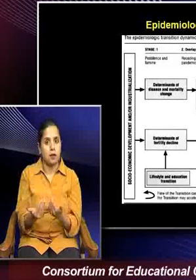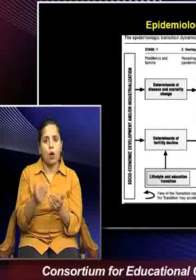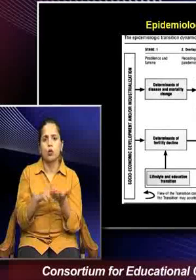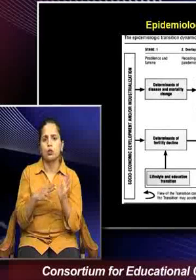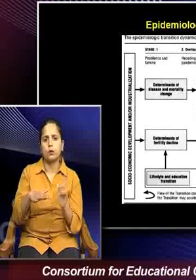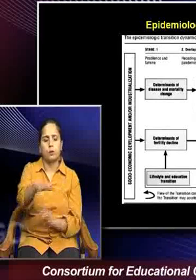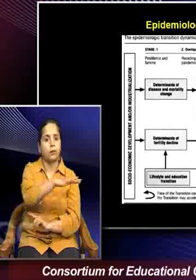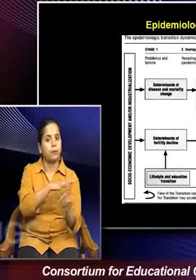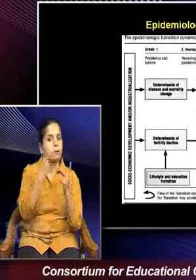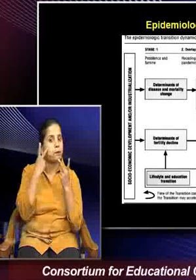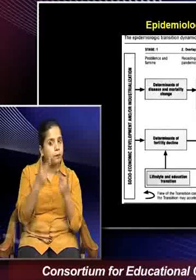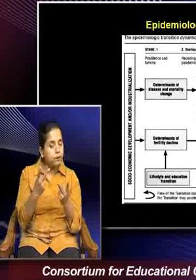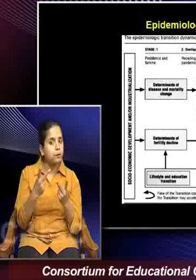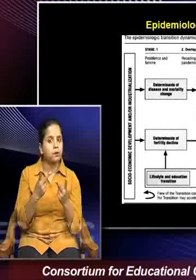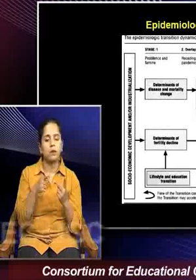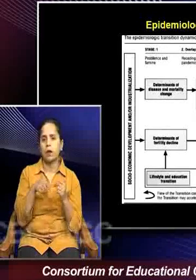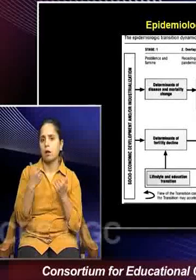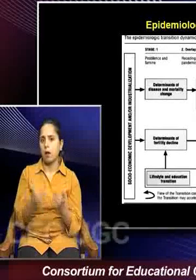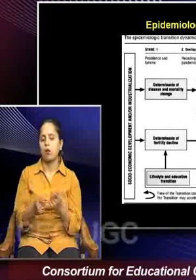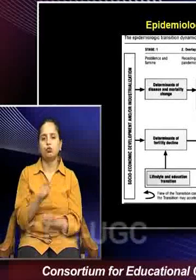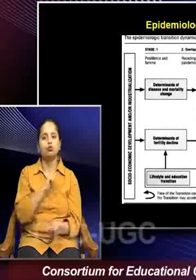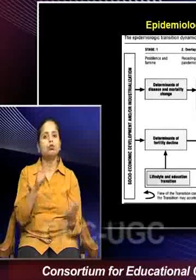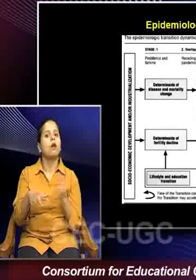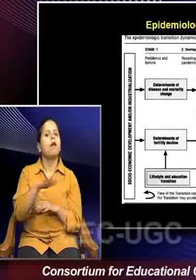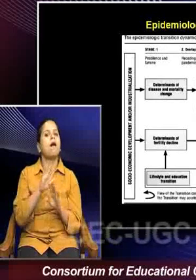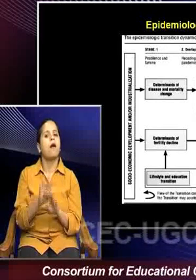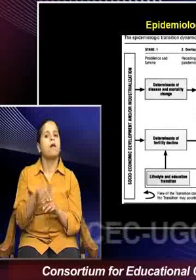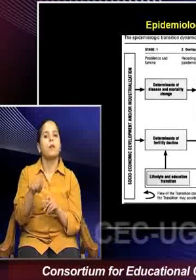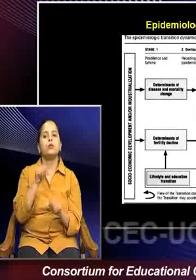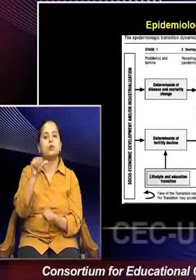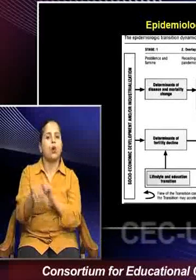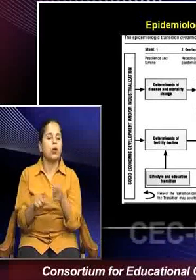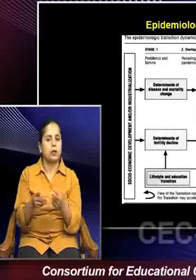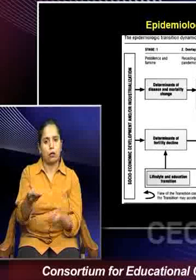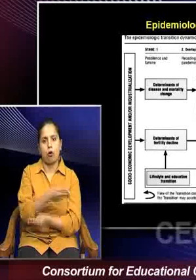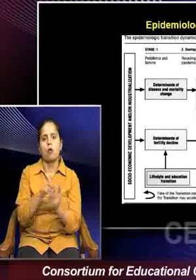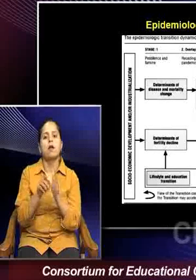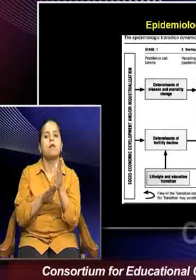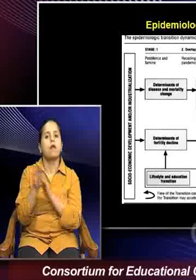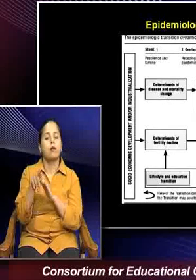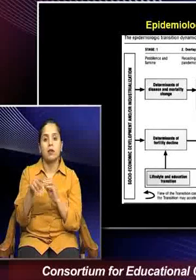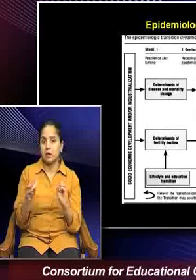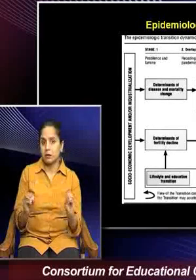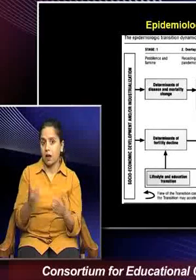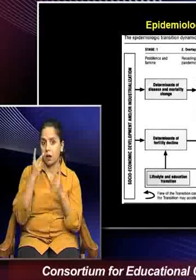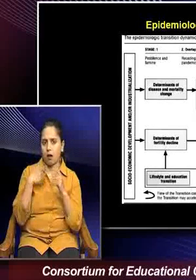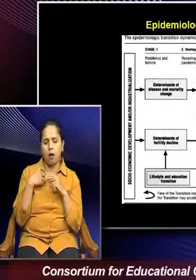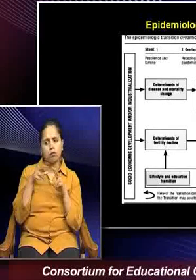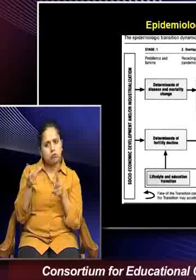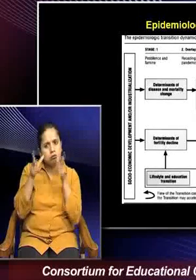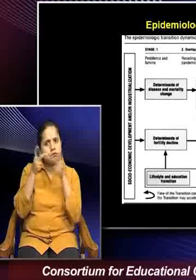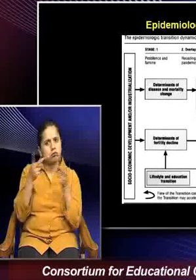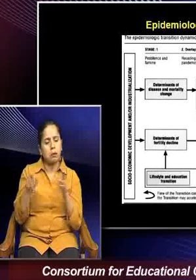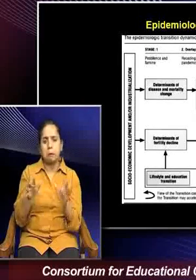society is also going under transition because of the process of economic development. So to begin with, we observe that there is a